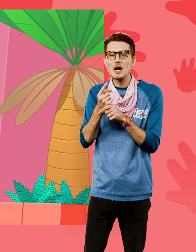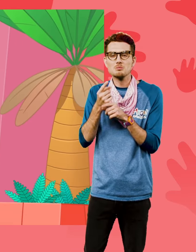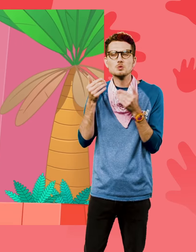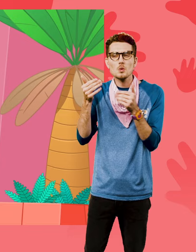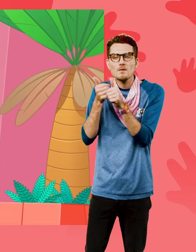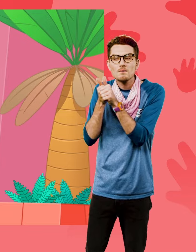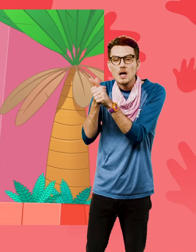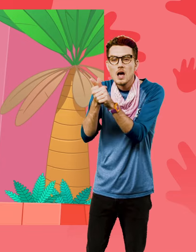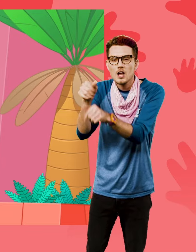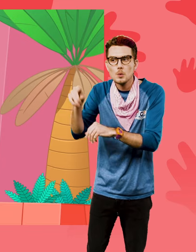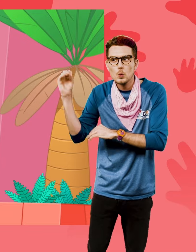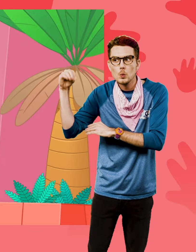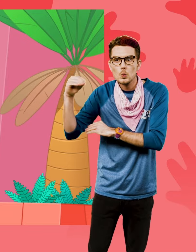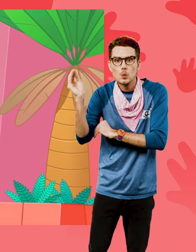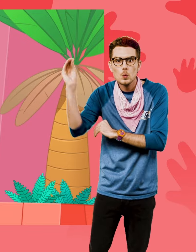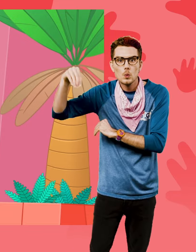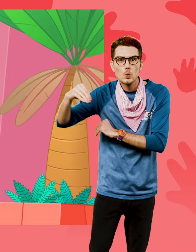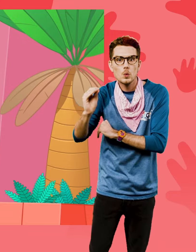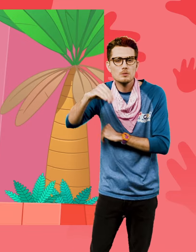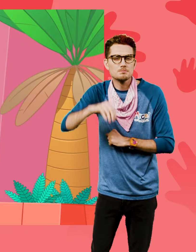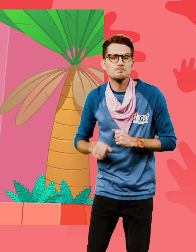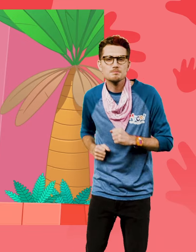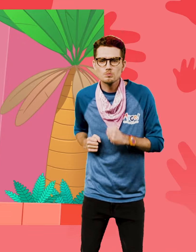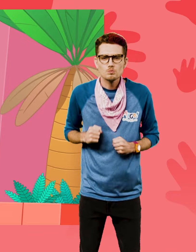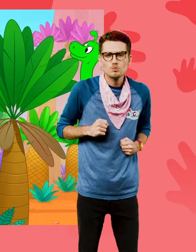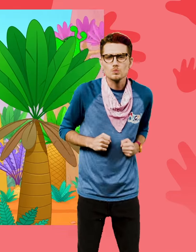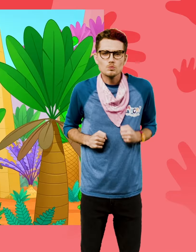that Argentinosaurus.